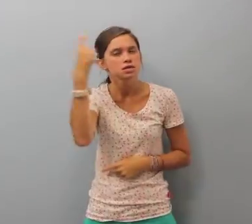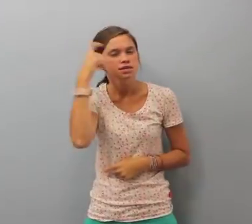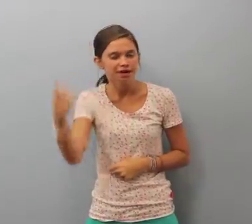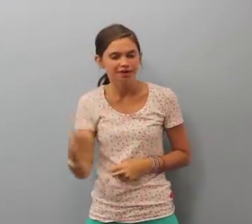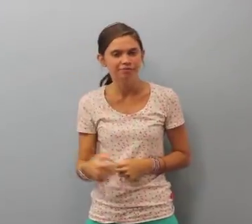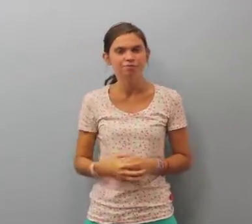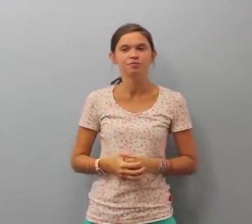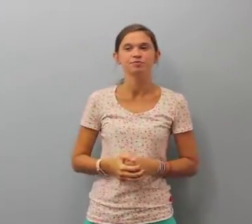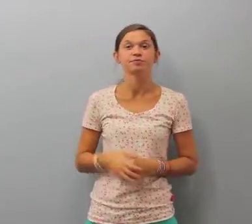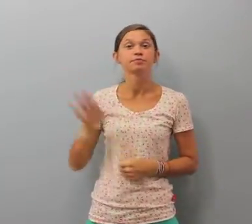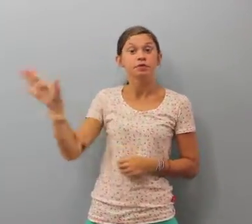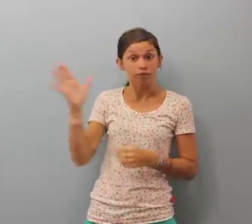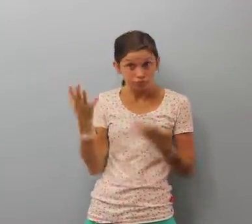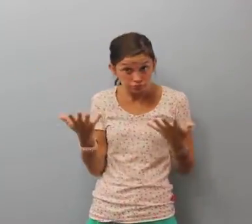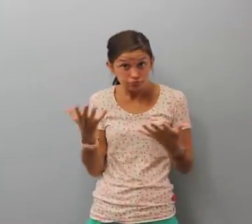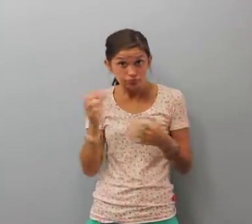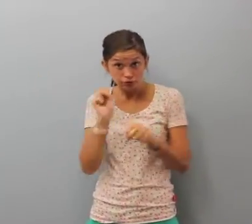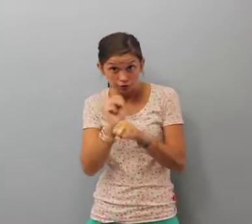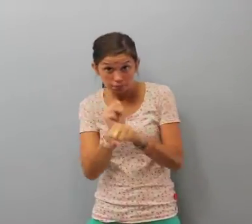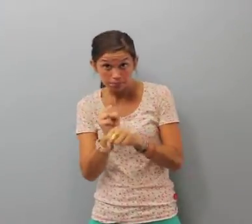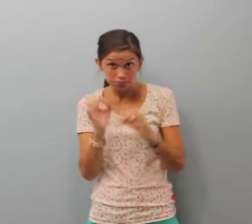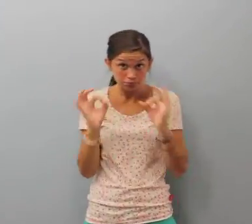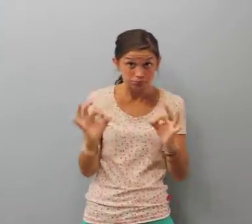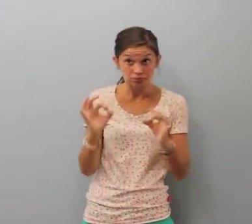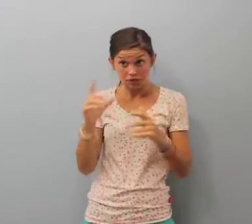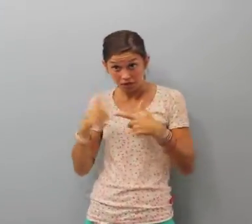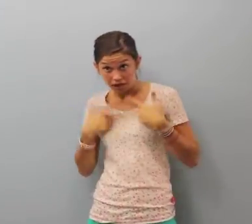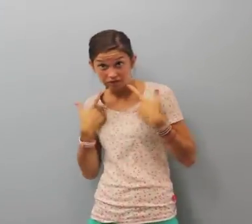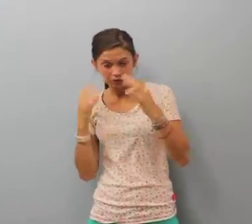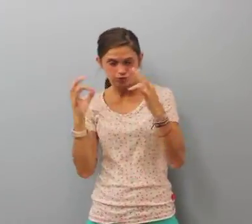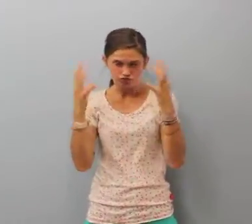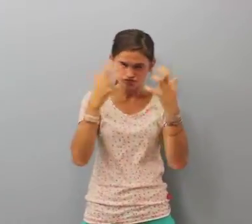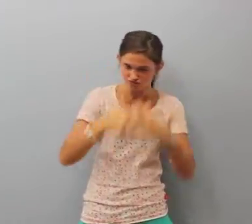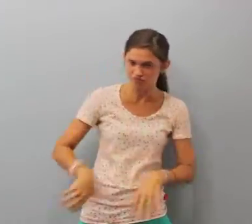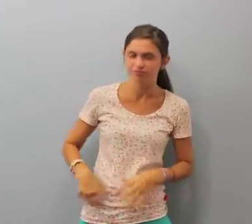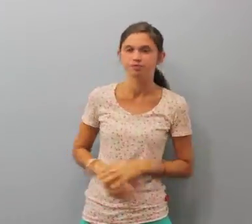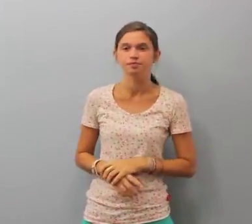the farm with her and have some beautiful land to share.